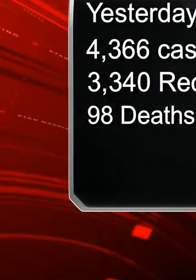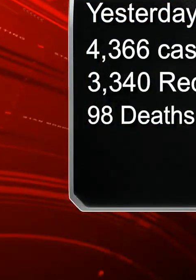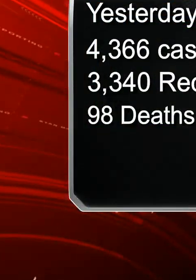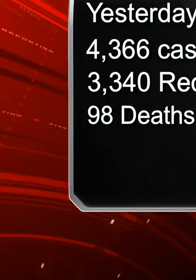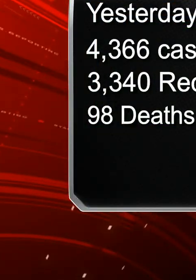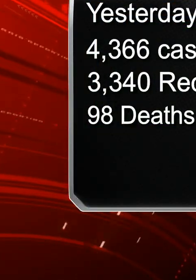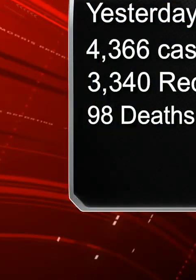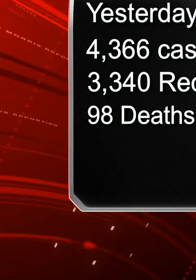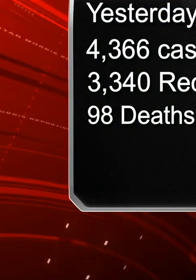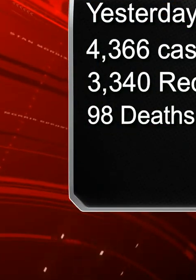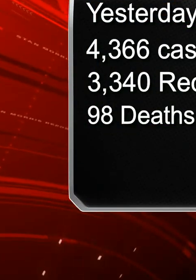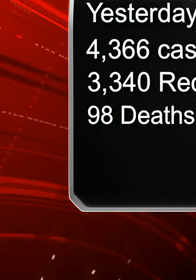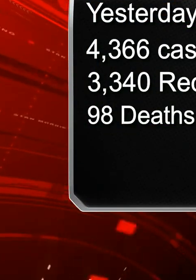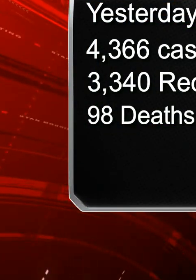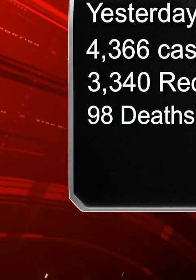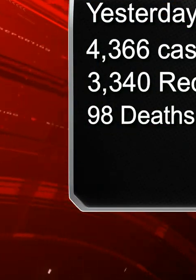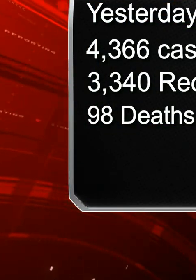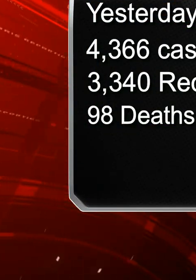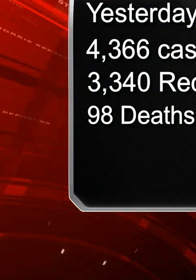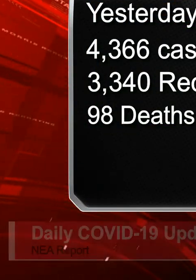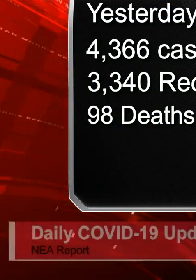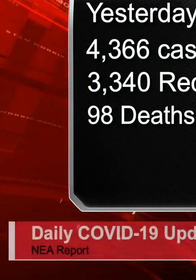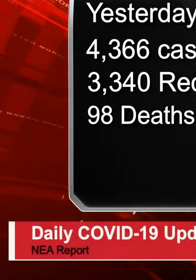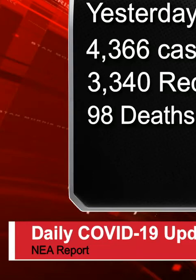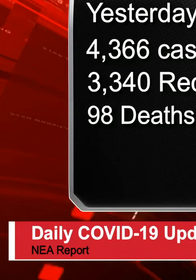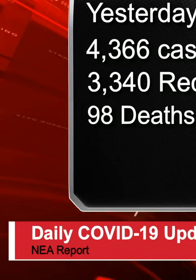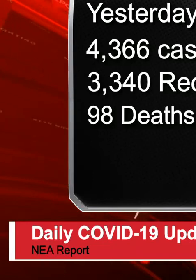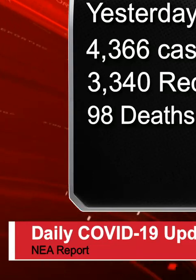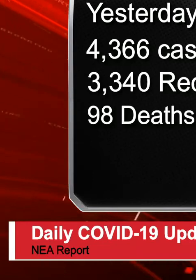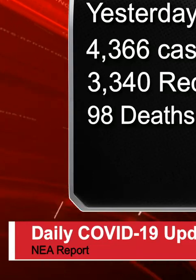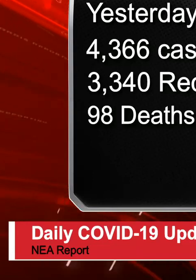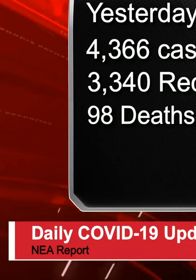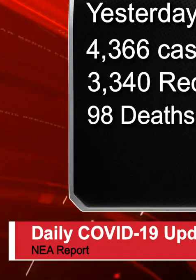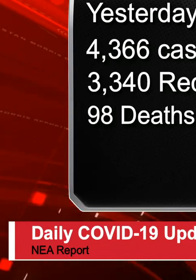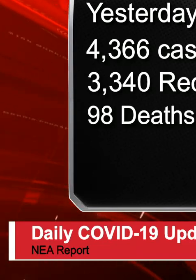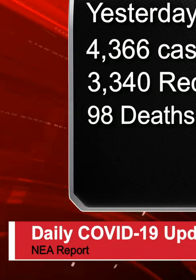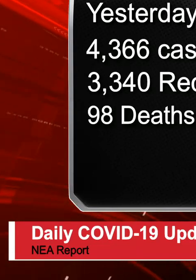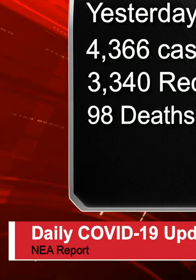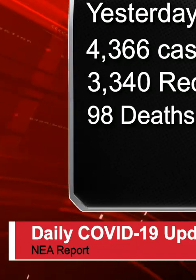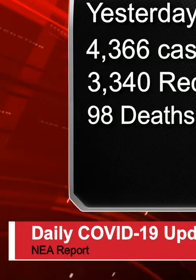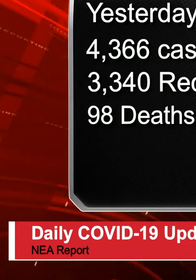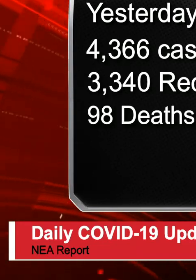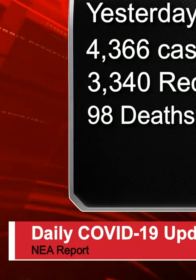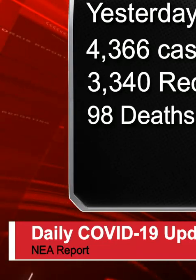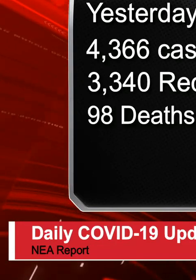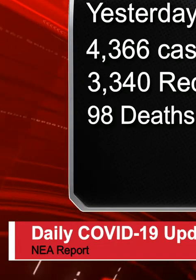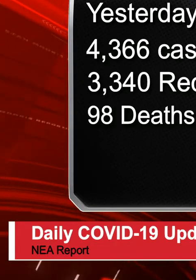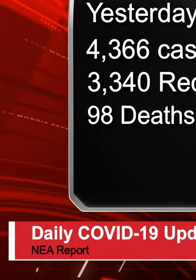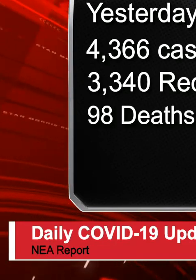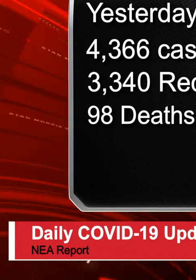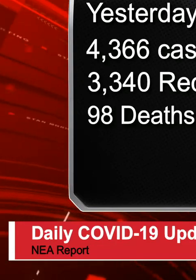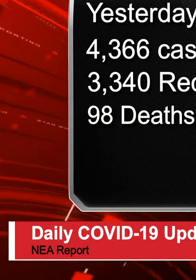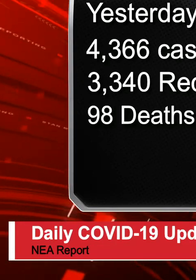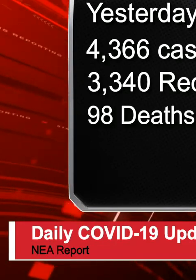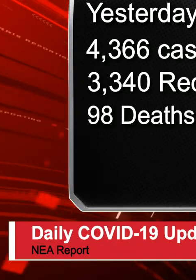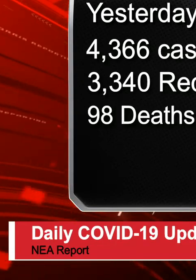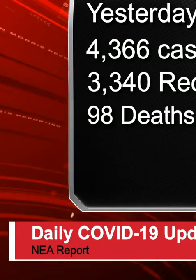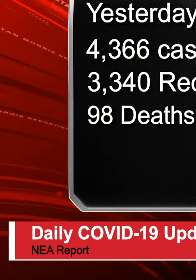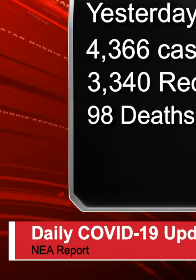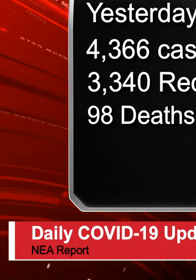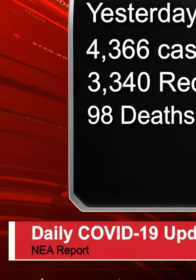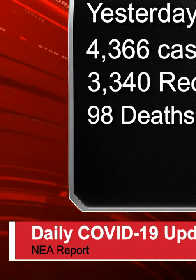about to learn where they're at today. And so we will see how far it's changed in just a few moments. But yesterday's numbers look like